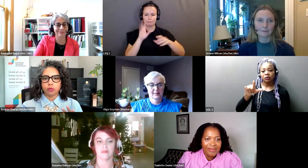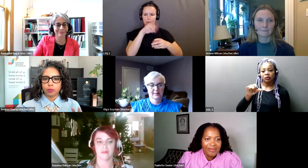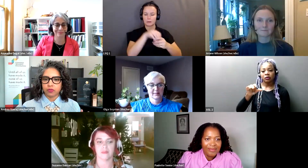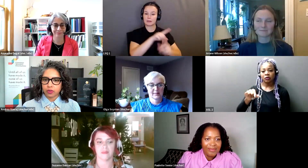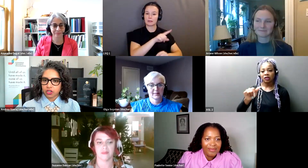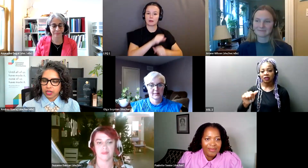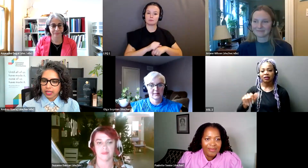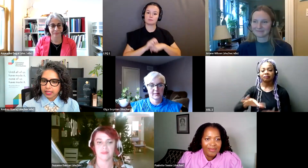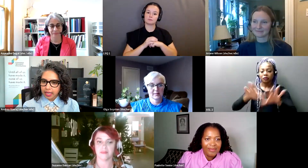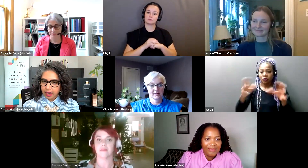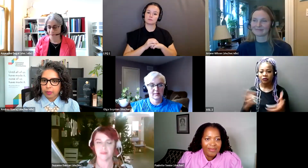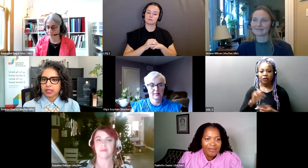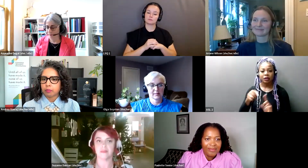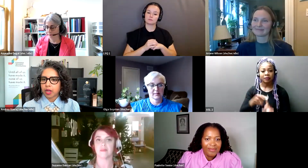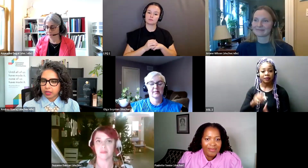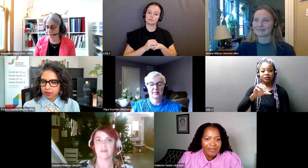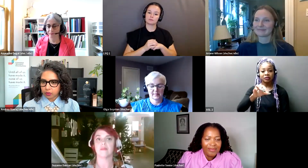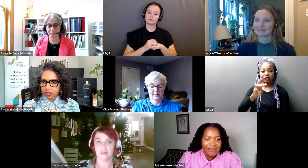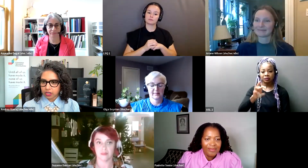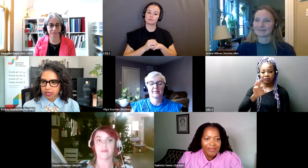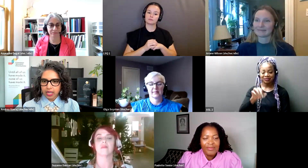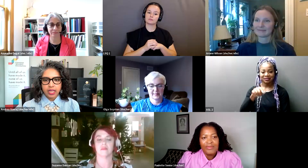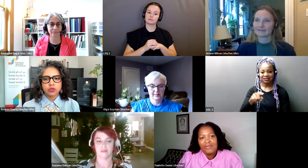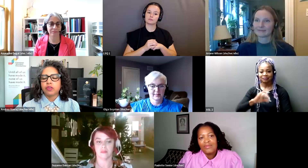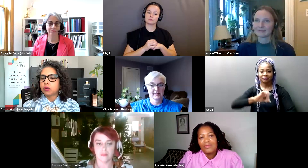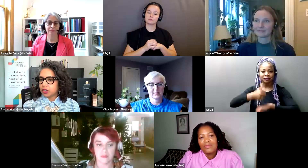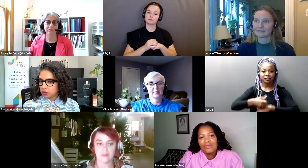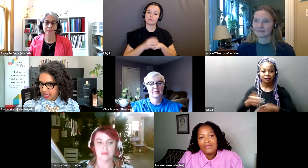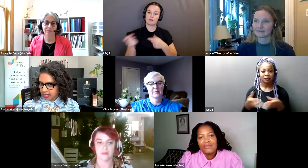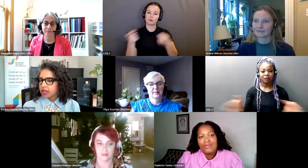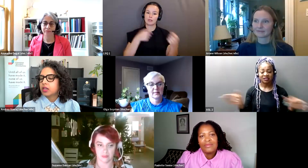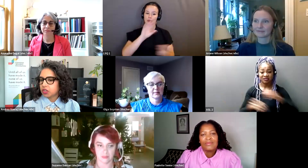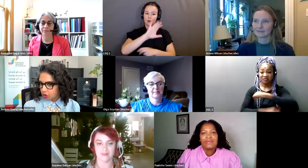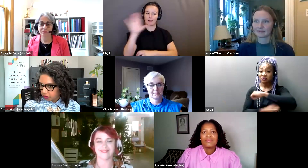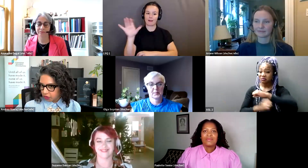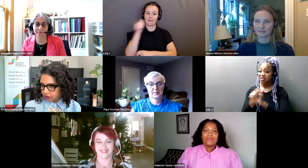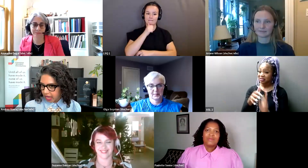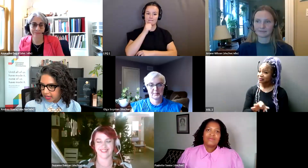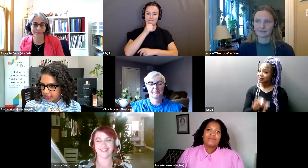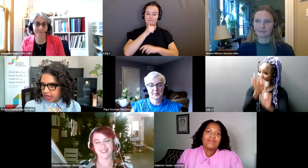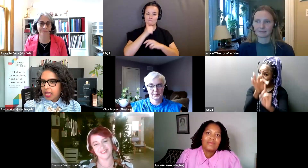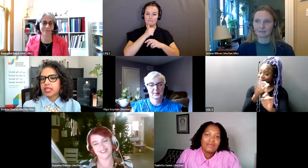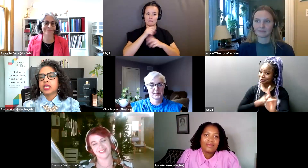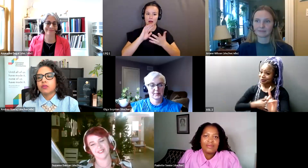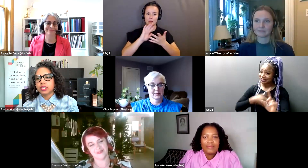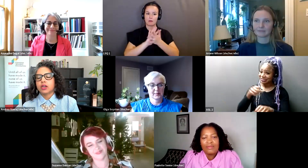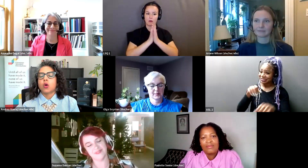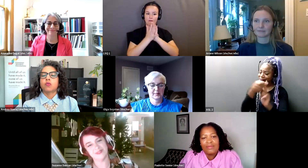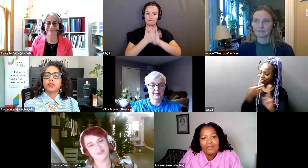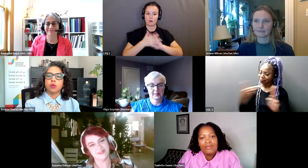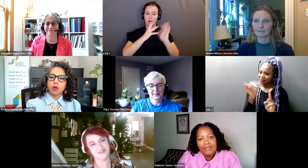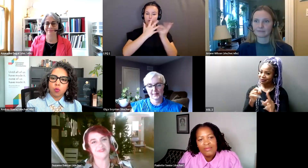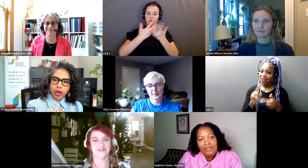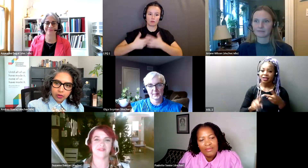the Canadian Women's Foundation is set up as a public foundation is very unique. Give us an overview of that, and then give us